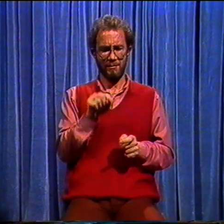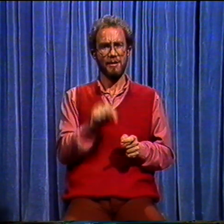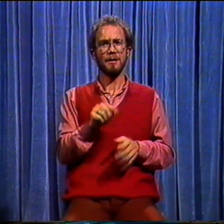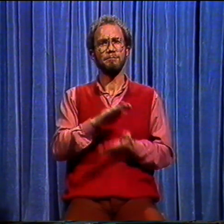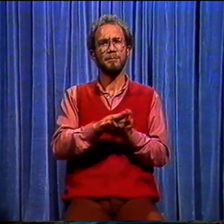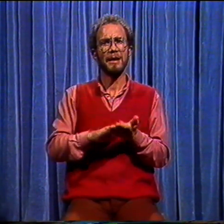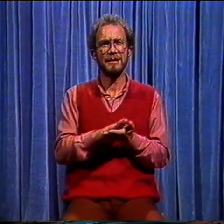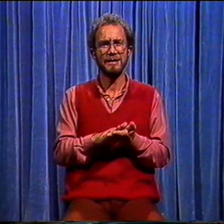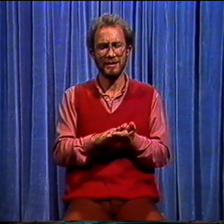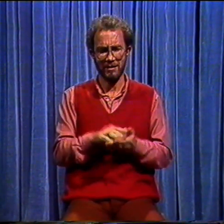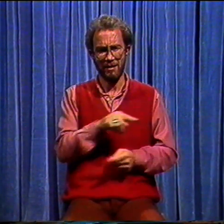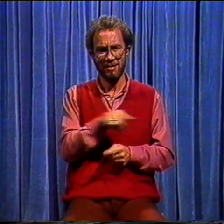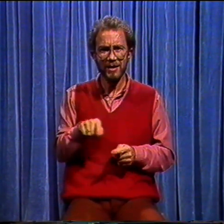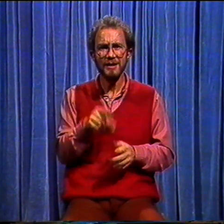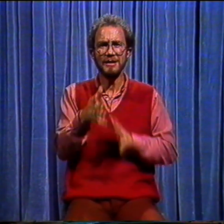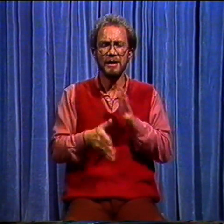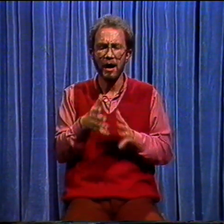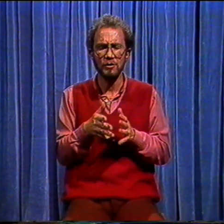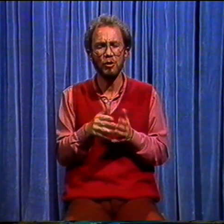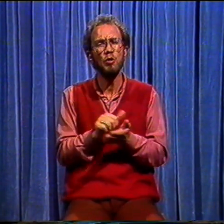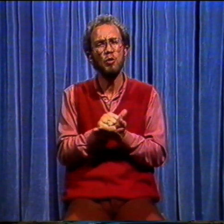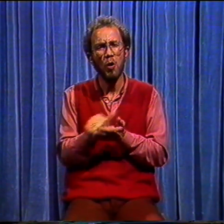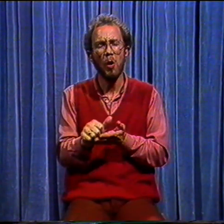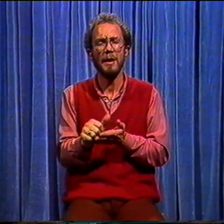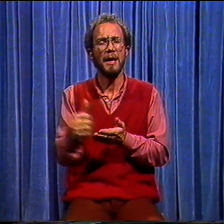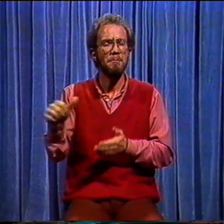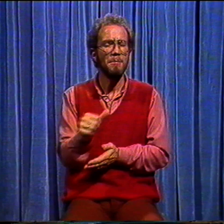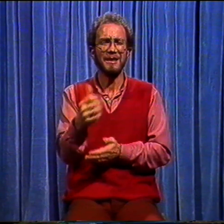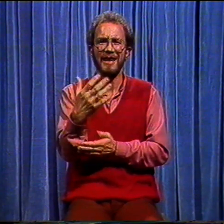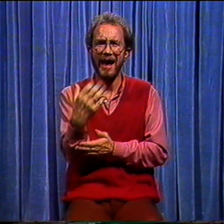What that means is that these signs normally must have